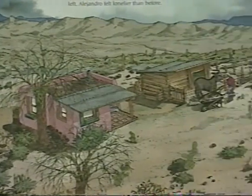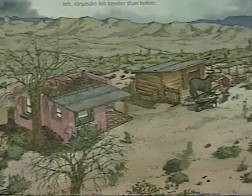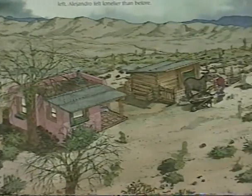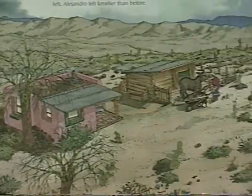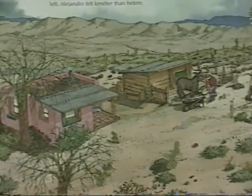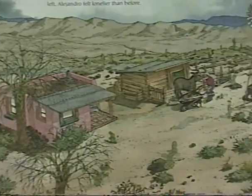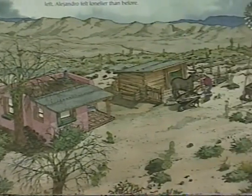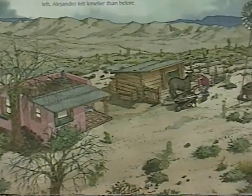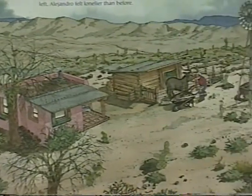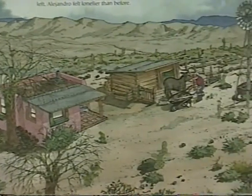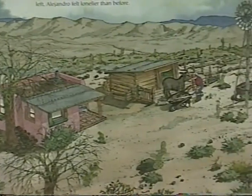Thank you.